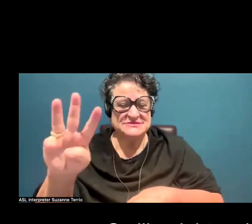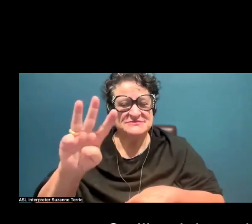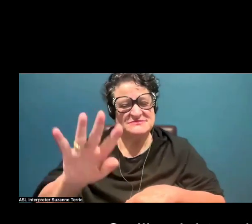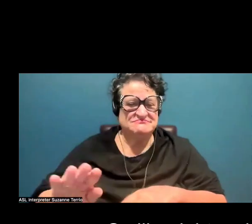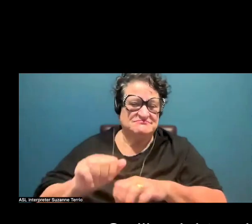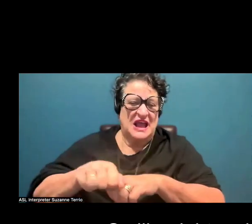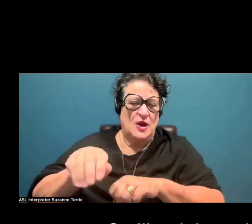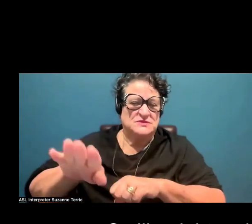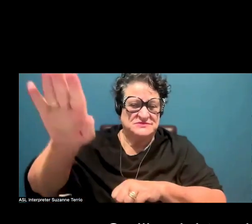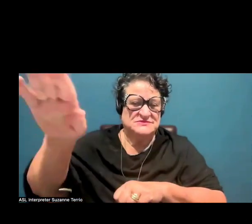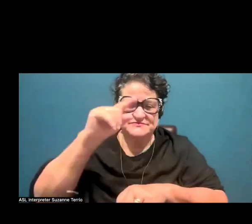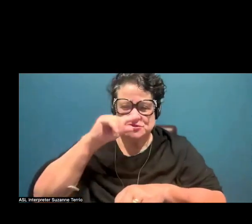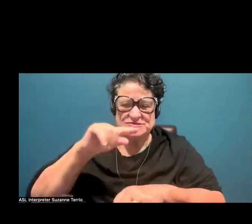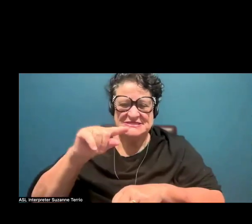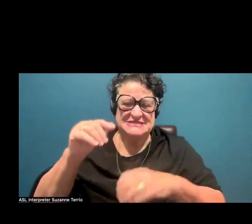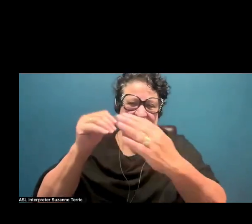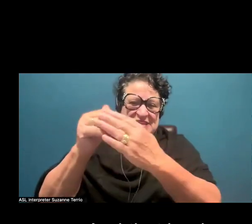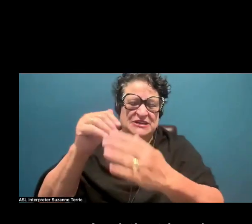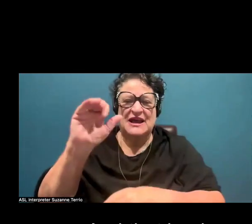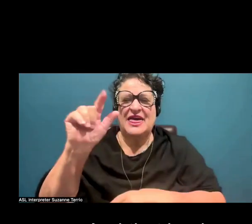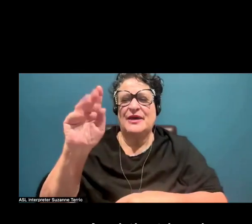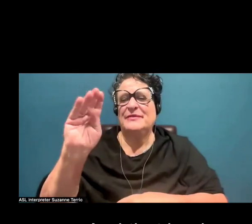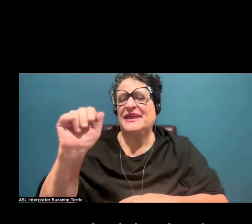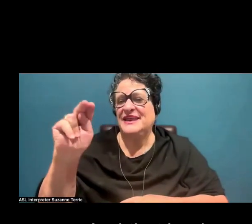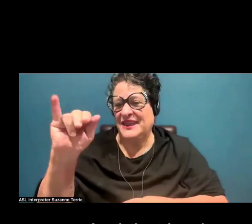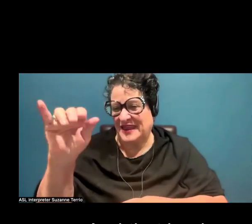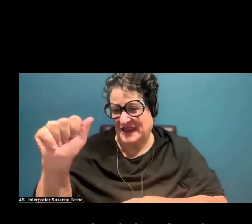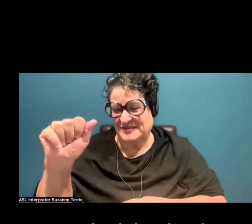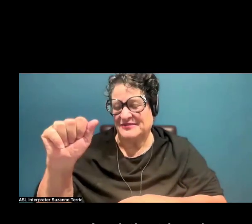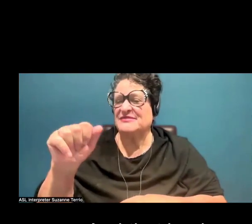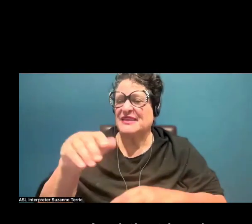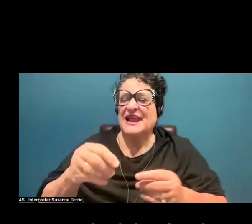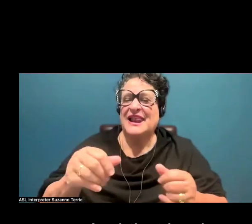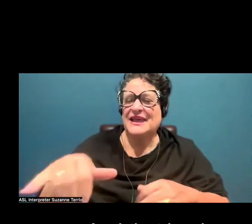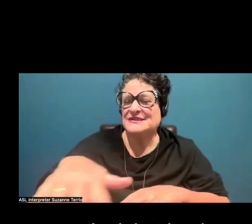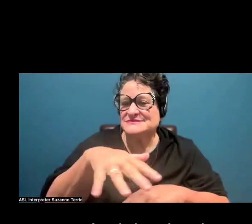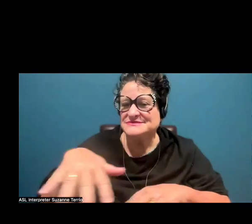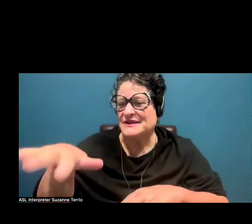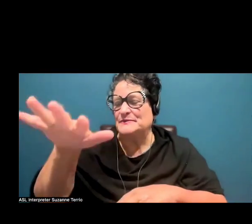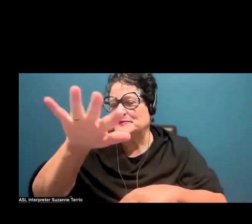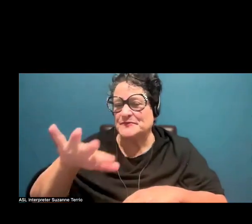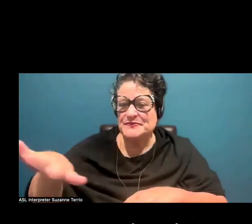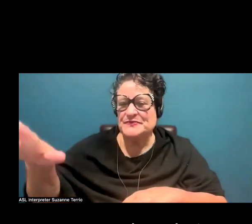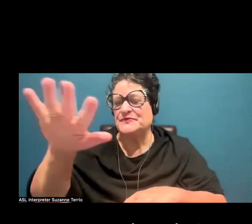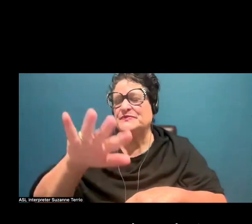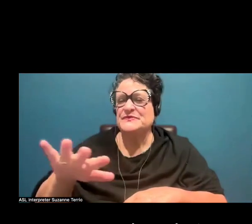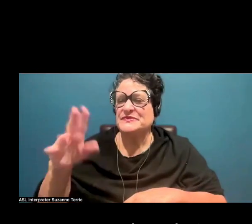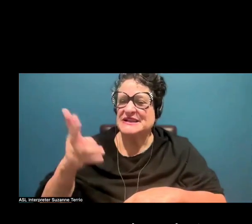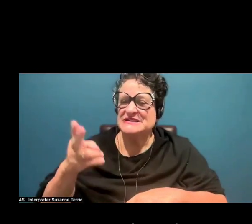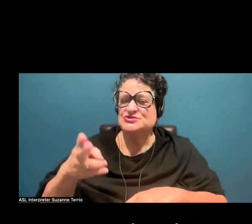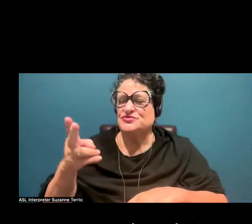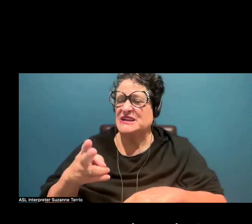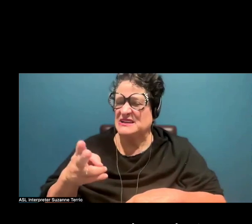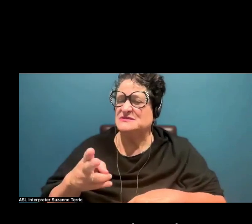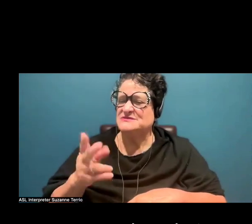mountains, almost Albania. And that landscape and the history of that region is really unique in